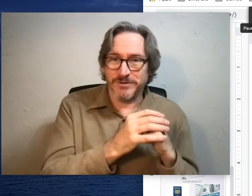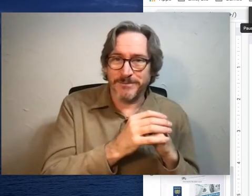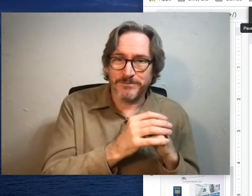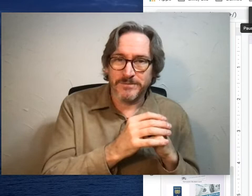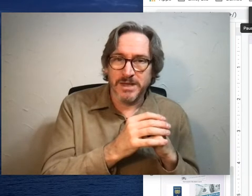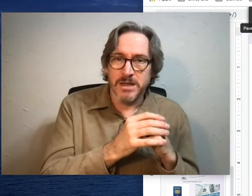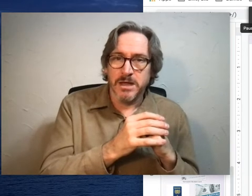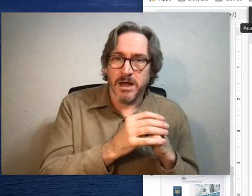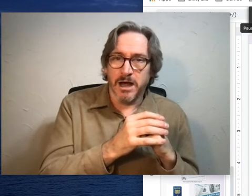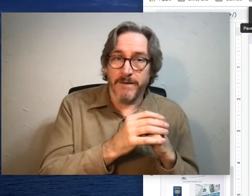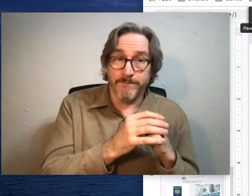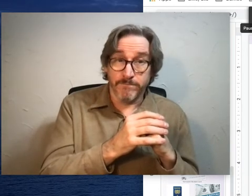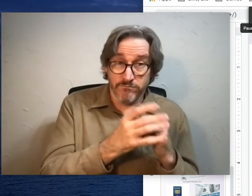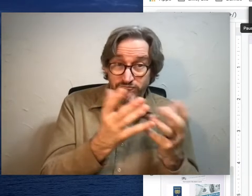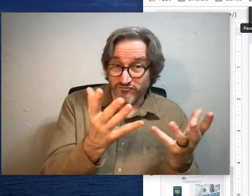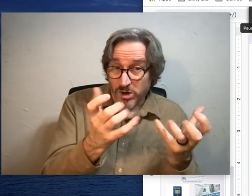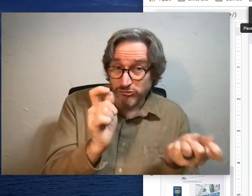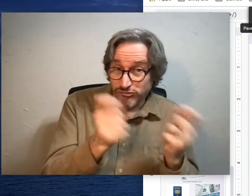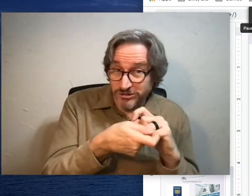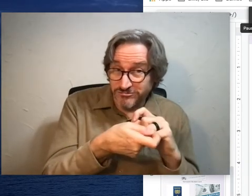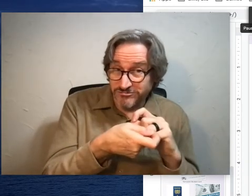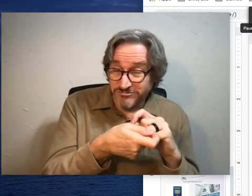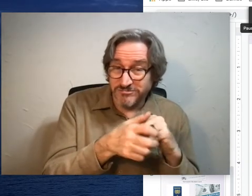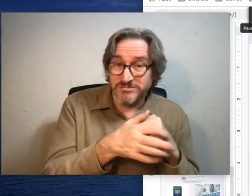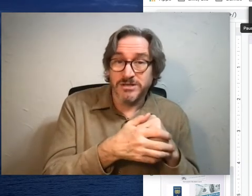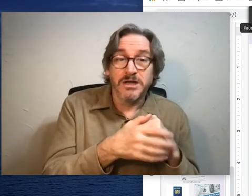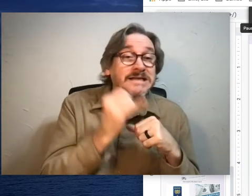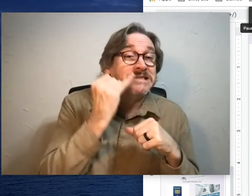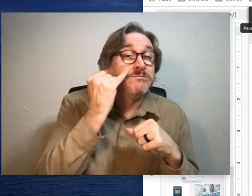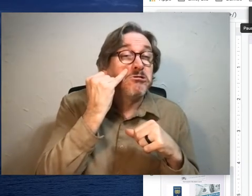picture, right?